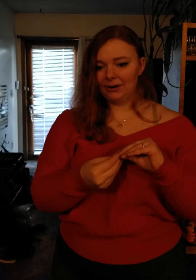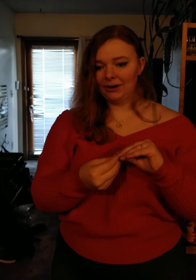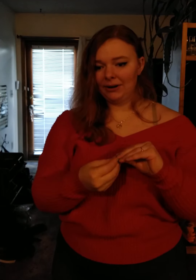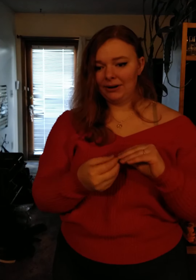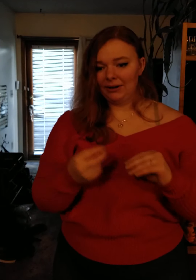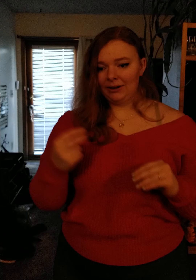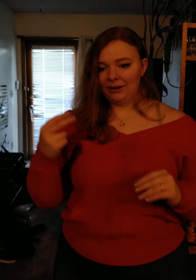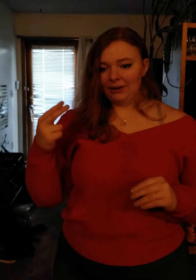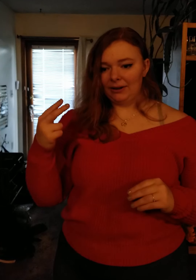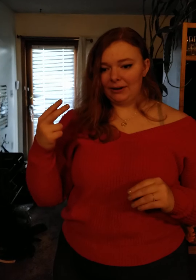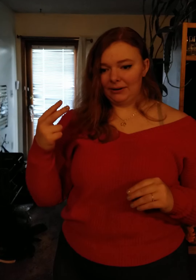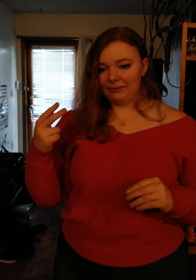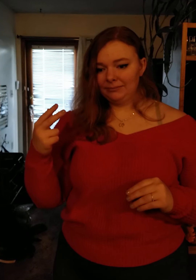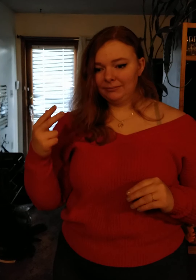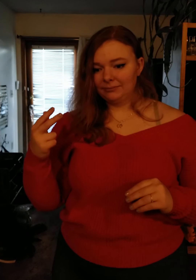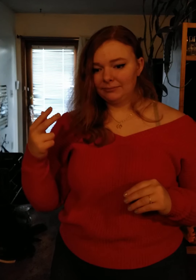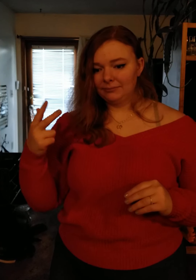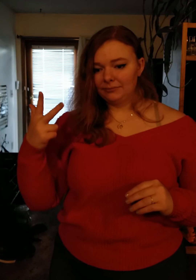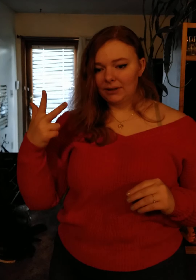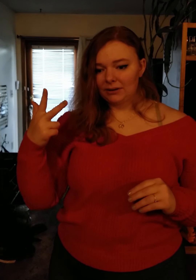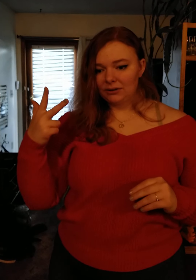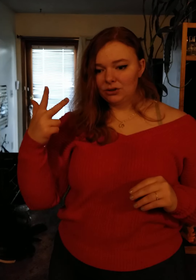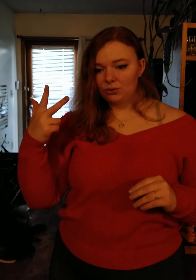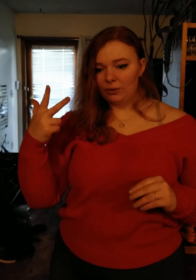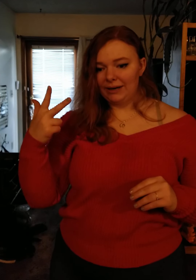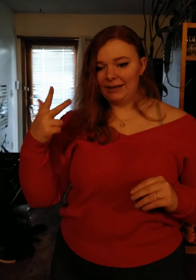25.